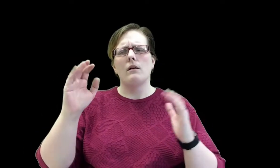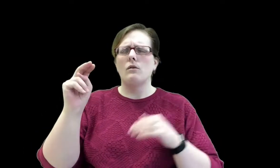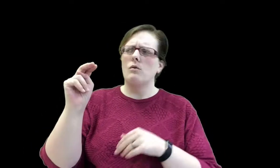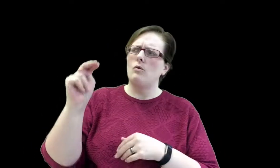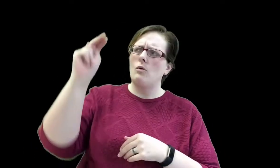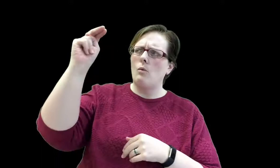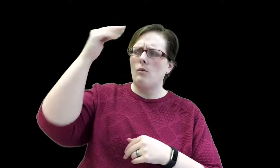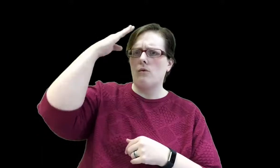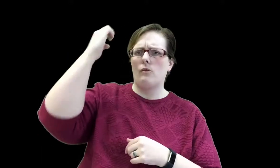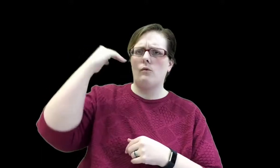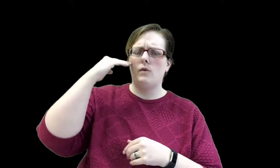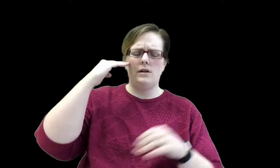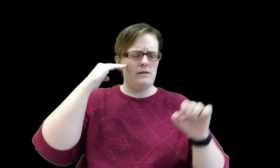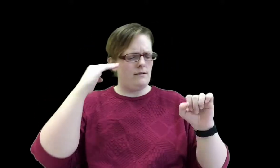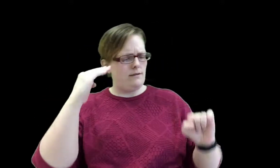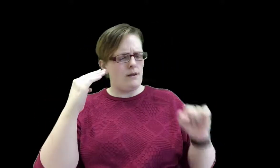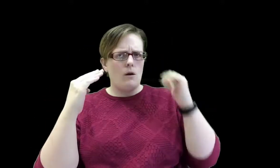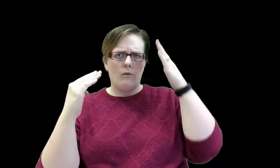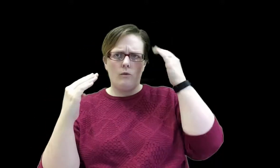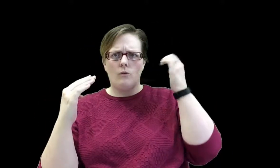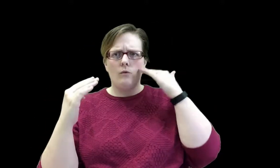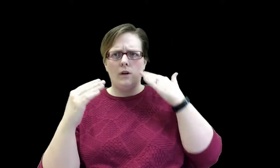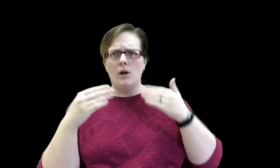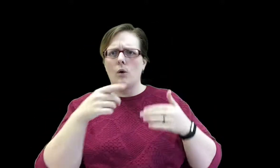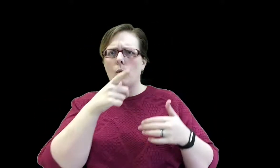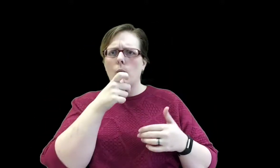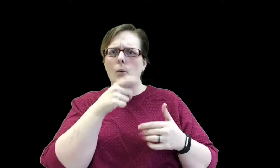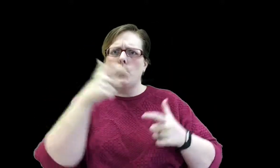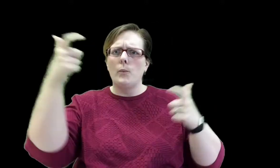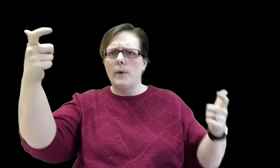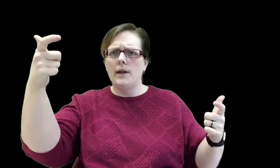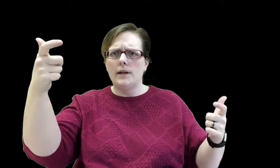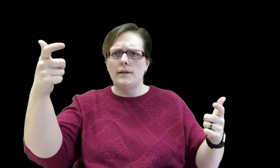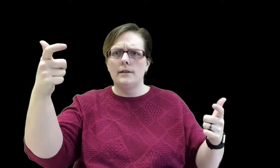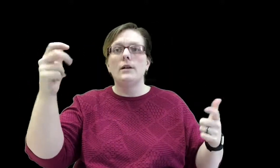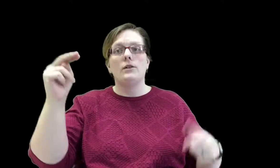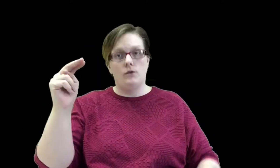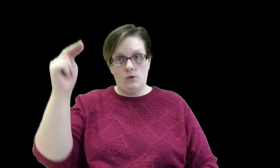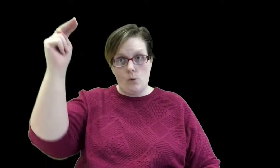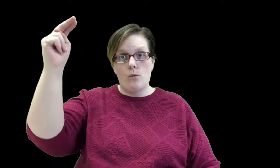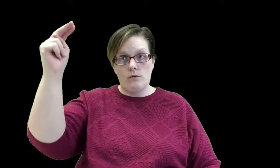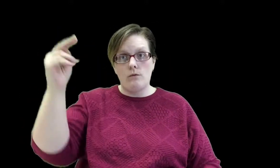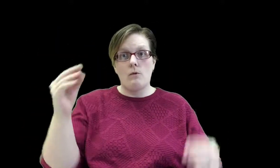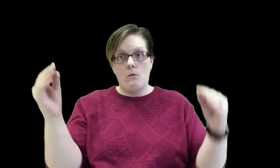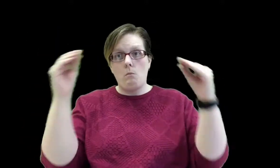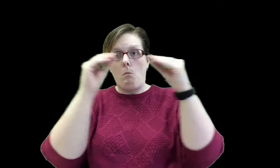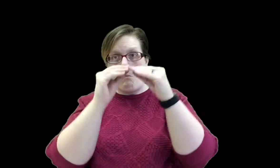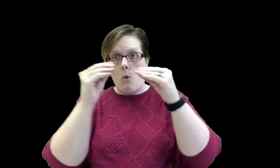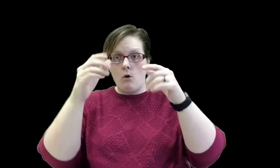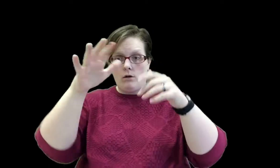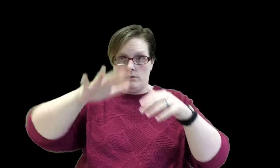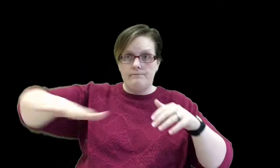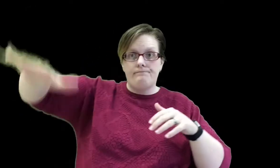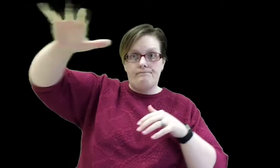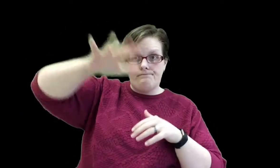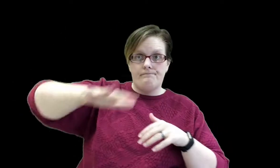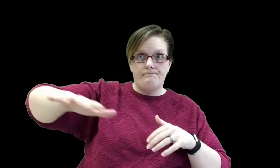Now, how does South Korea compare to North Korea? Who's bigger? The North Korea